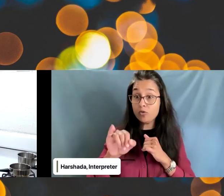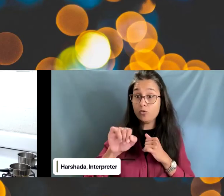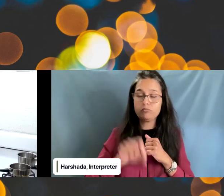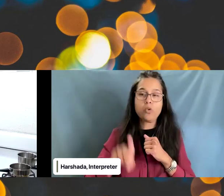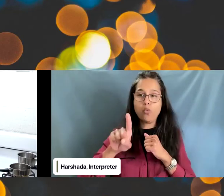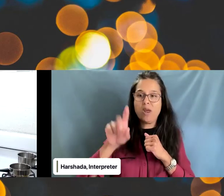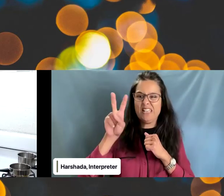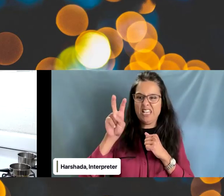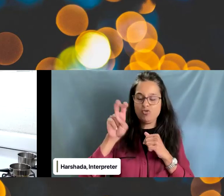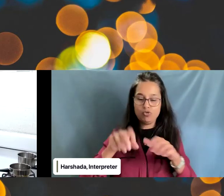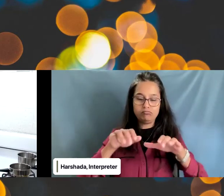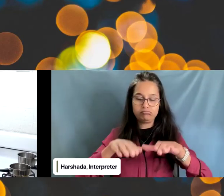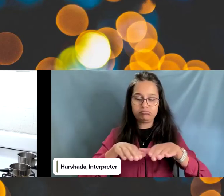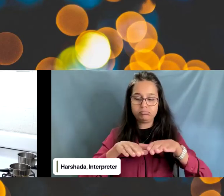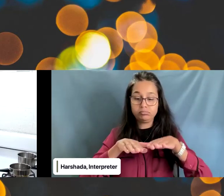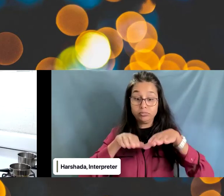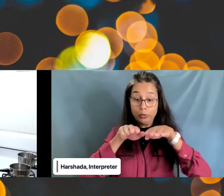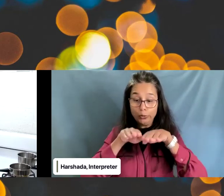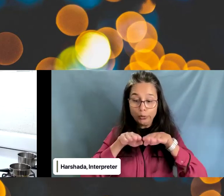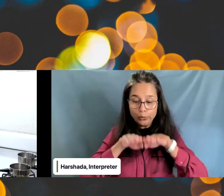So use your hand to